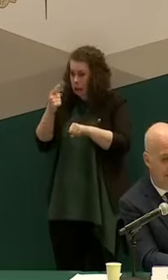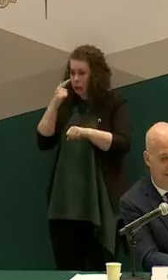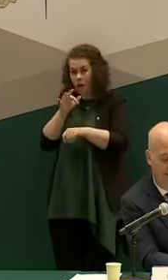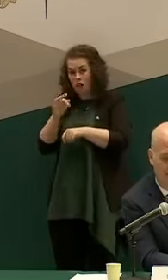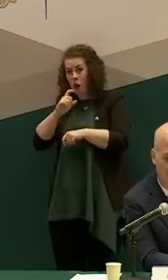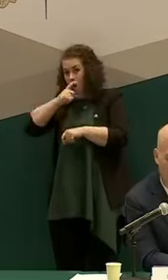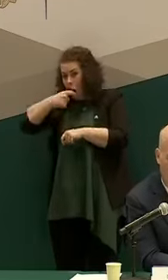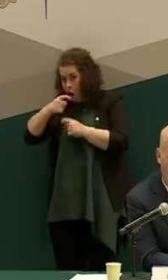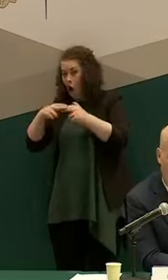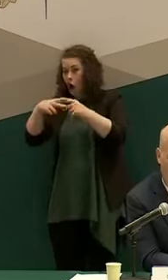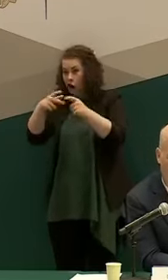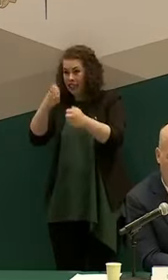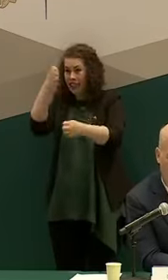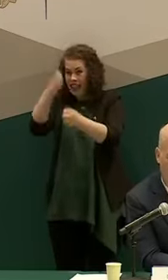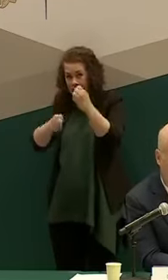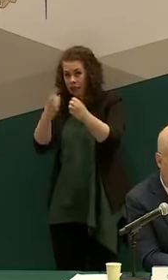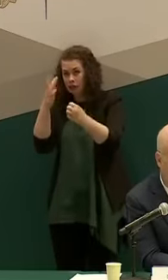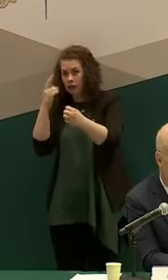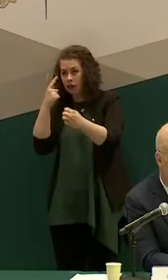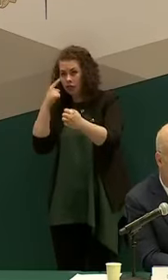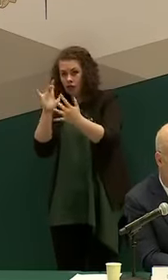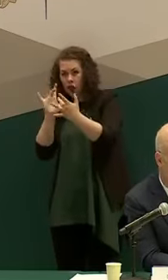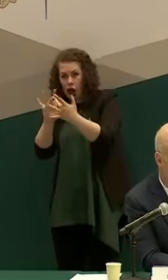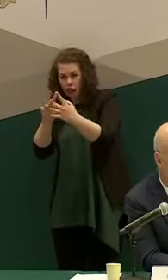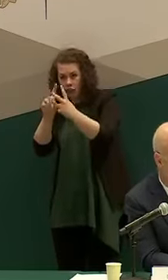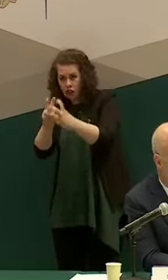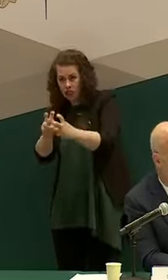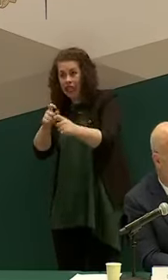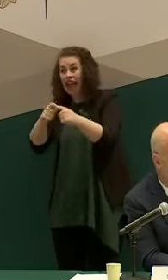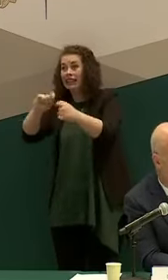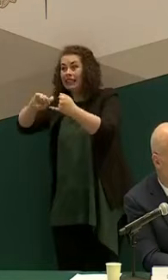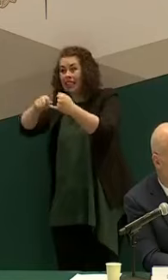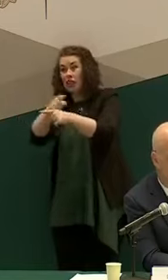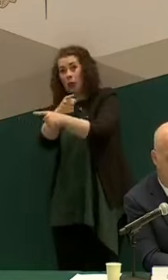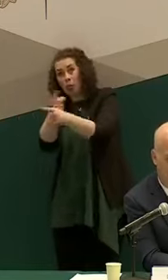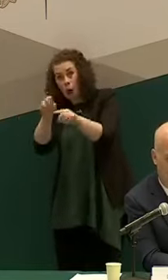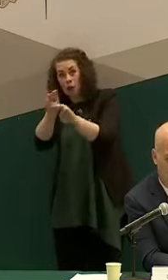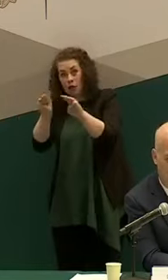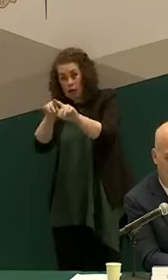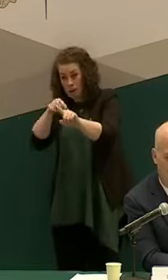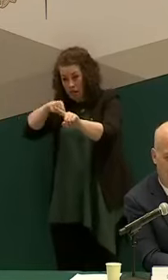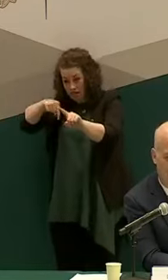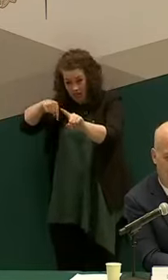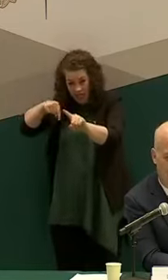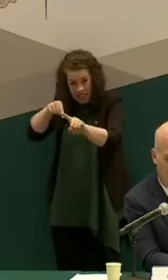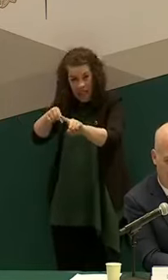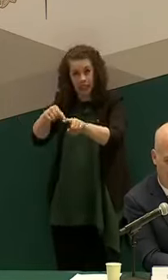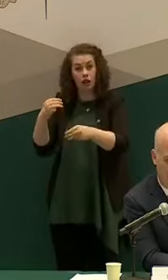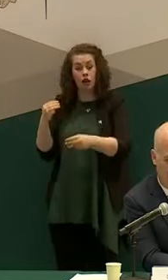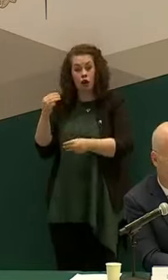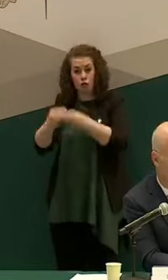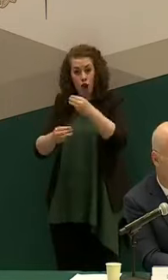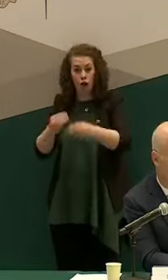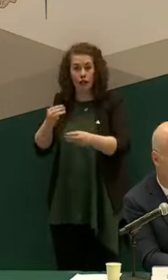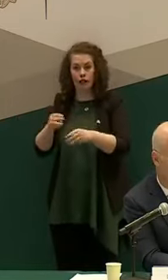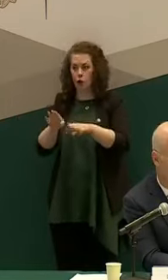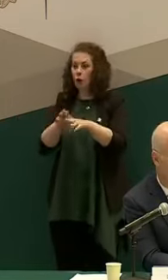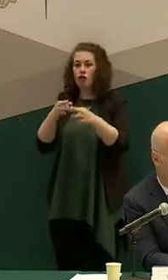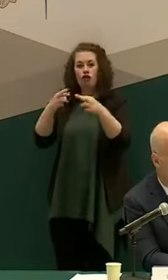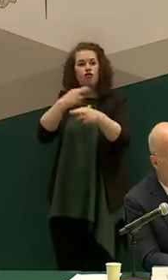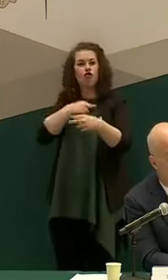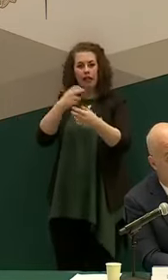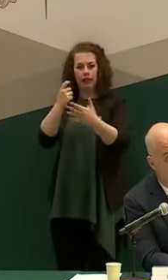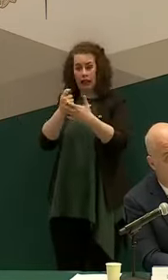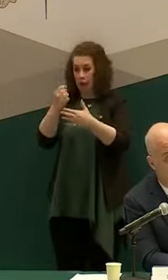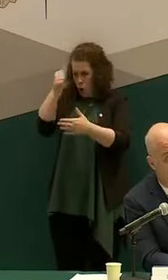contacts to have testing as well, and for all of that to be supported by a dynamic real-time information system,